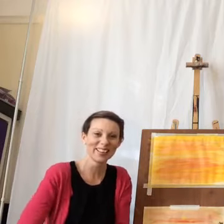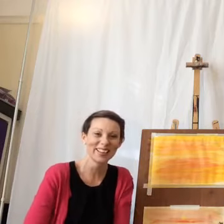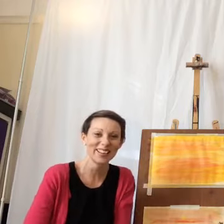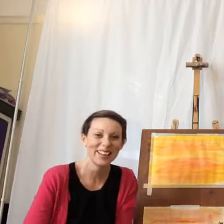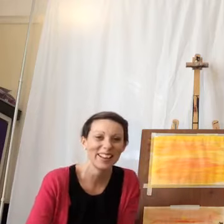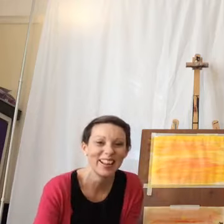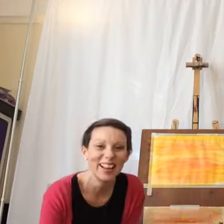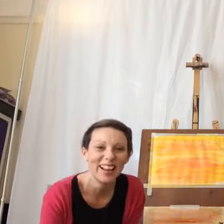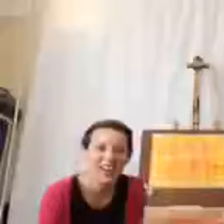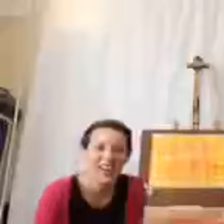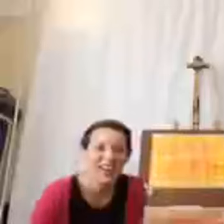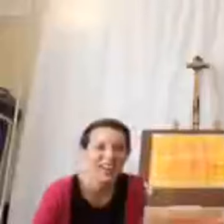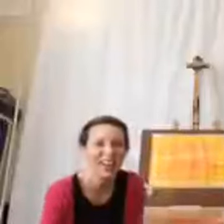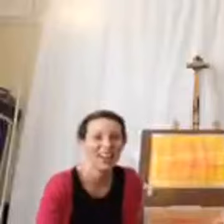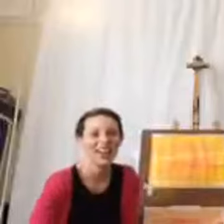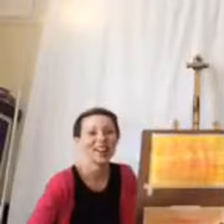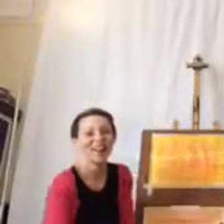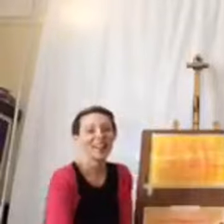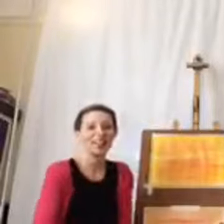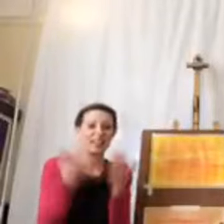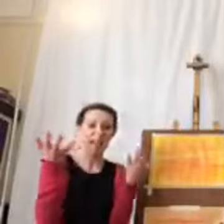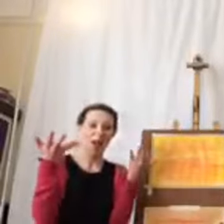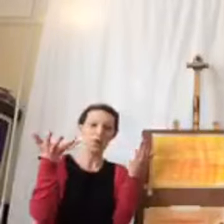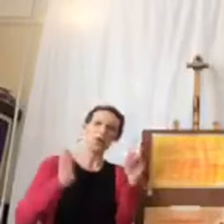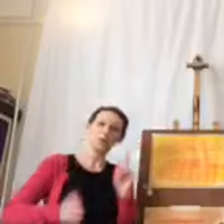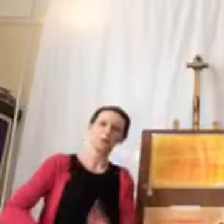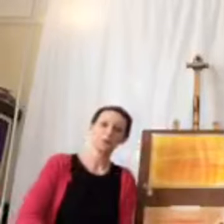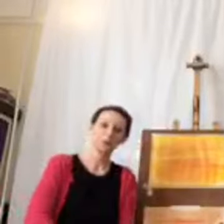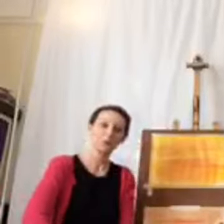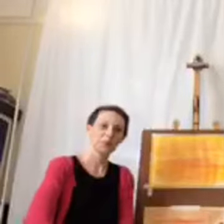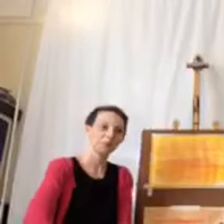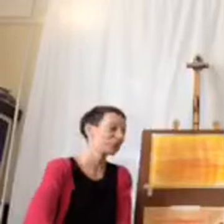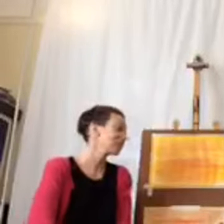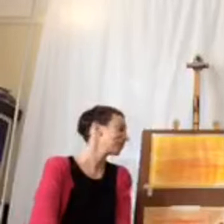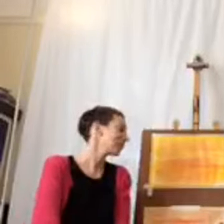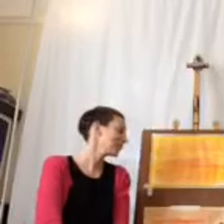Right. So now